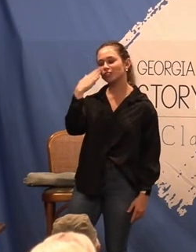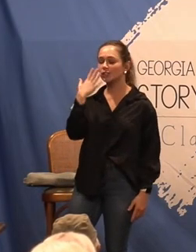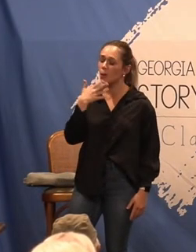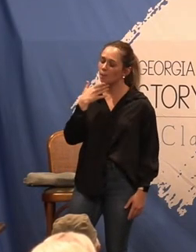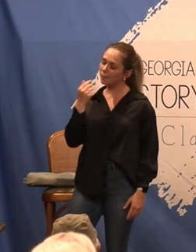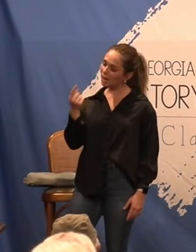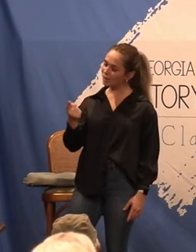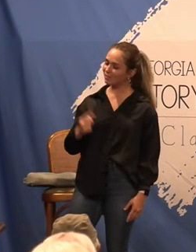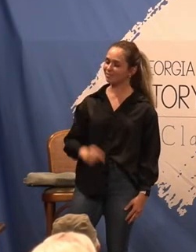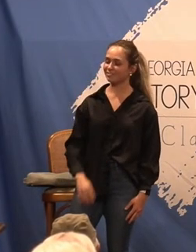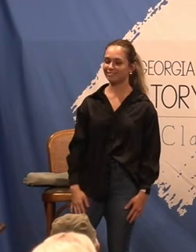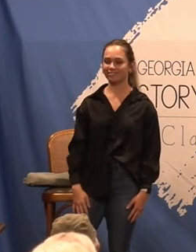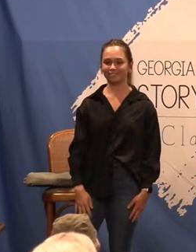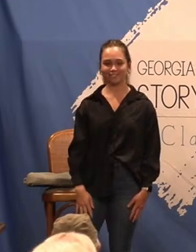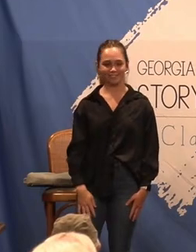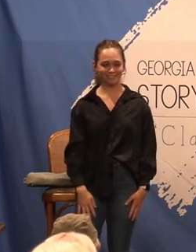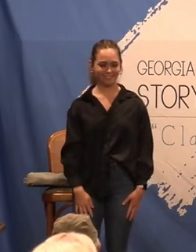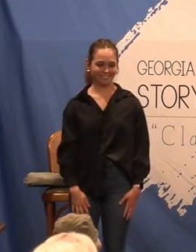known better.